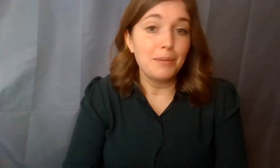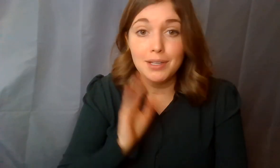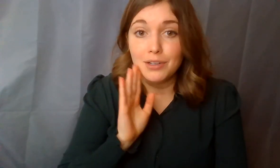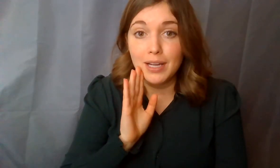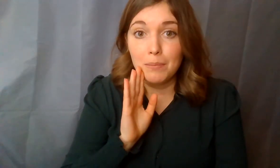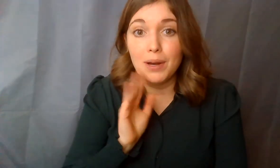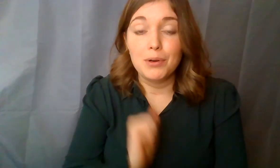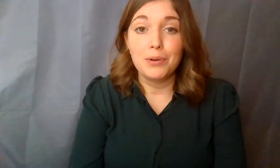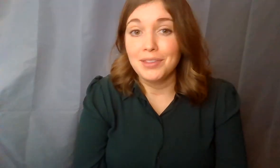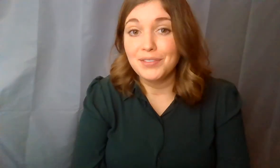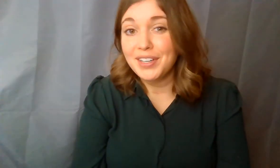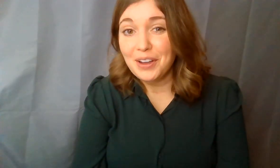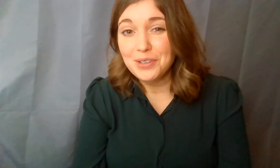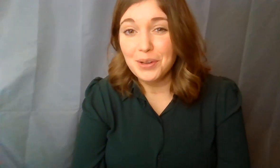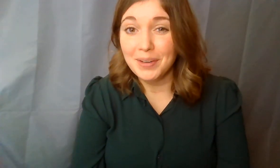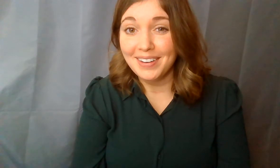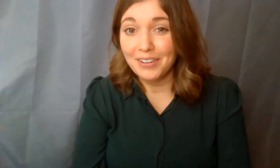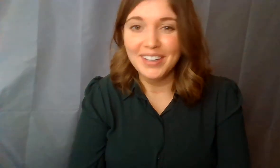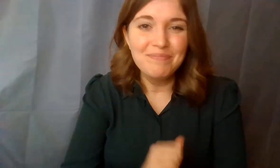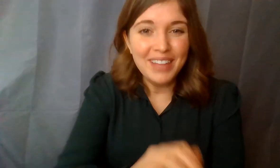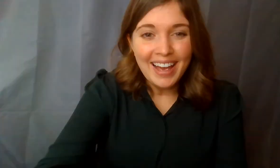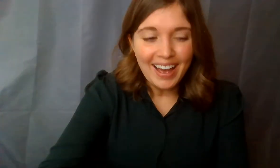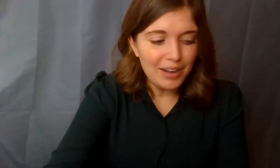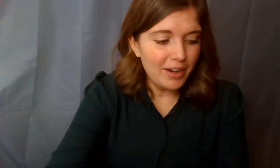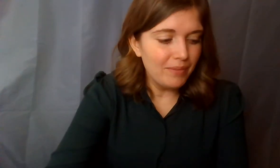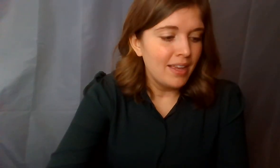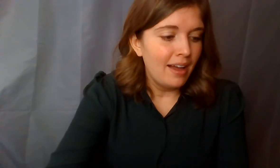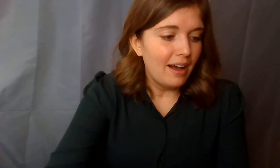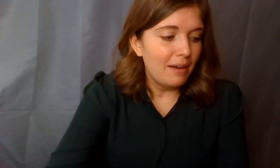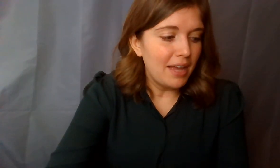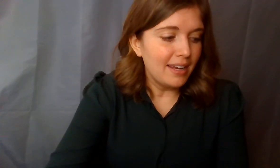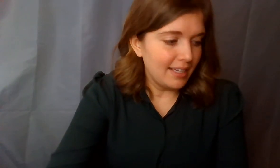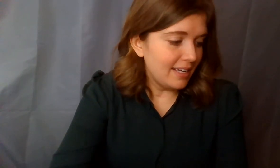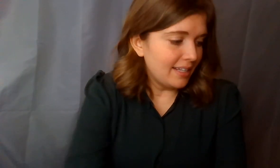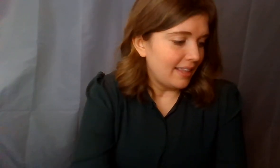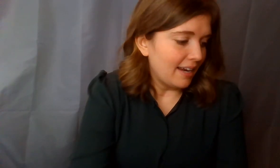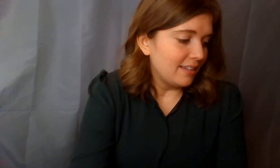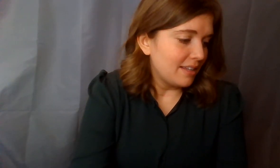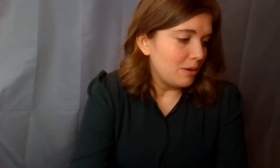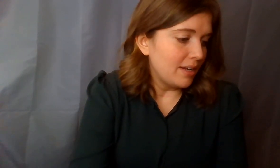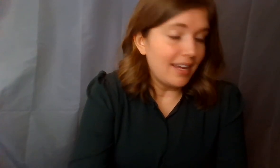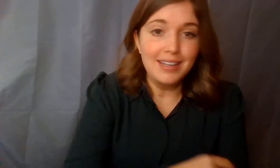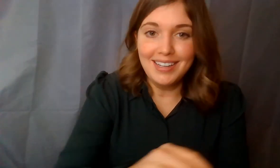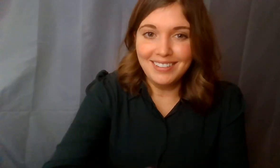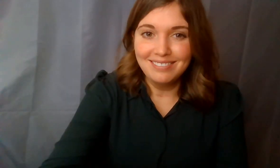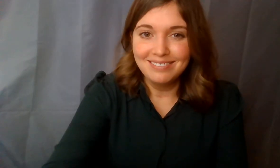almost lunchtime when I'm recording this video, so I'm getting hungry. Anyway, that is it. That is Unit 18.